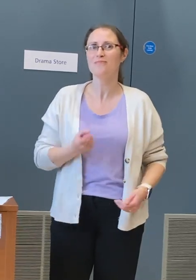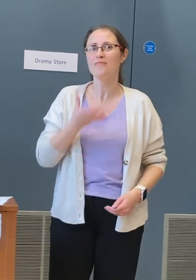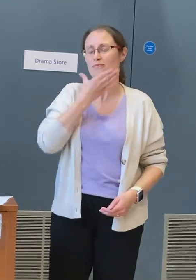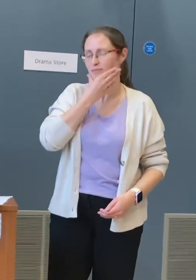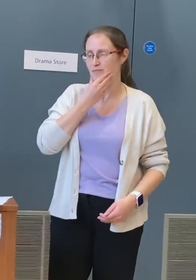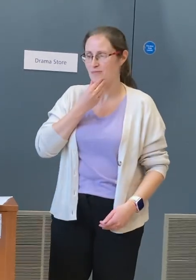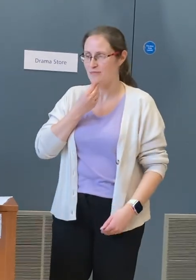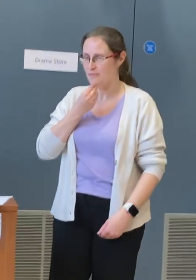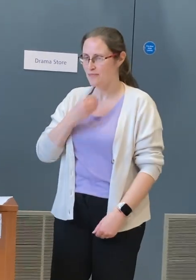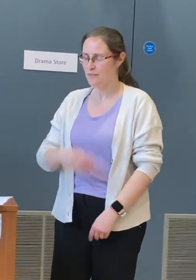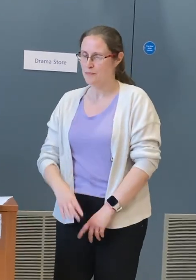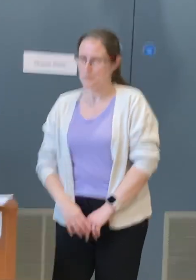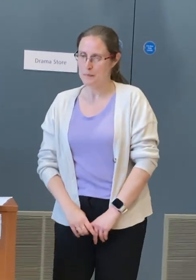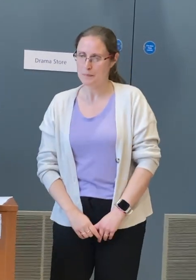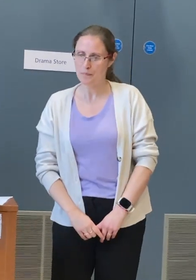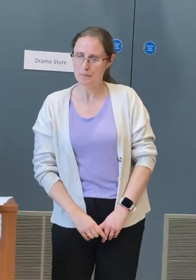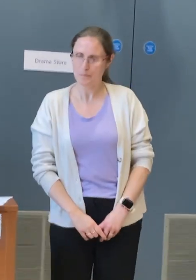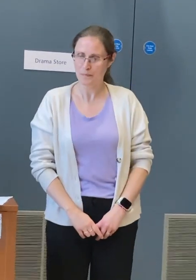did come